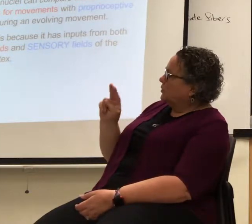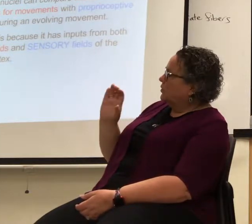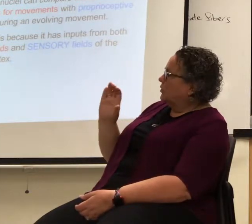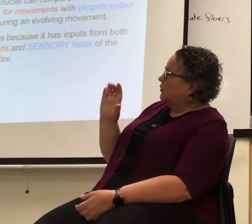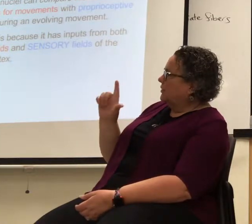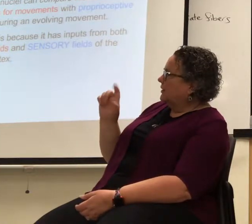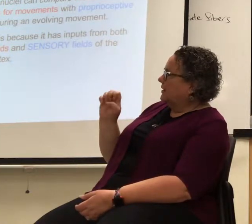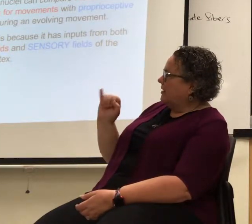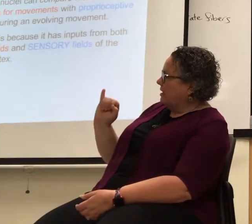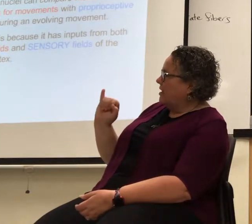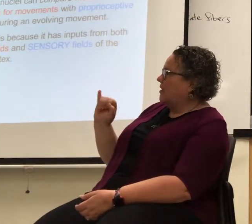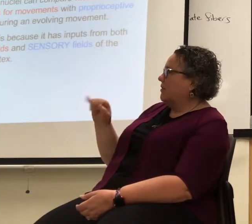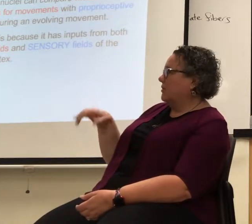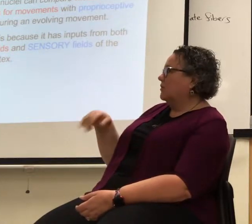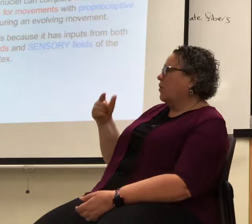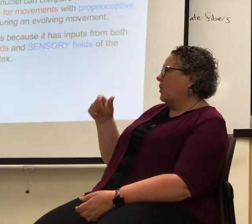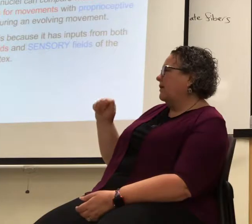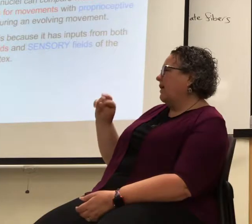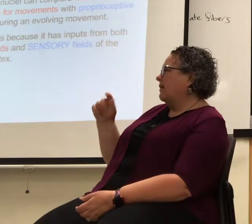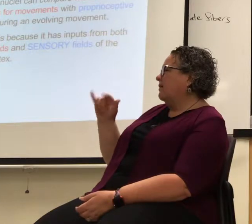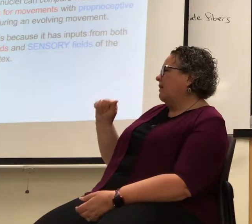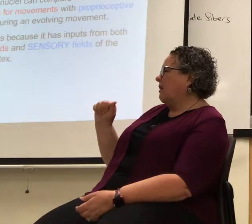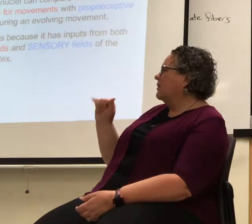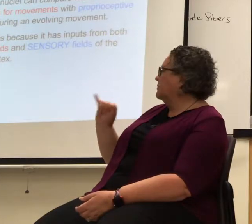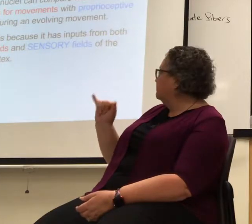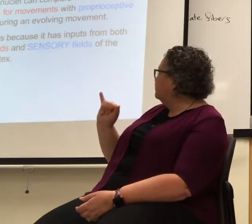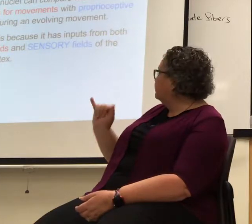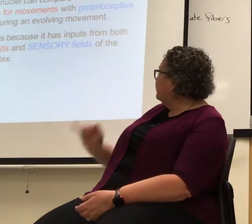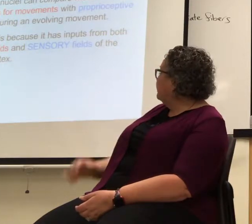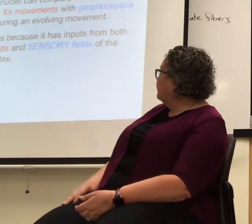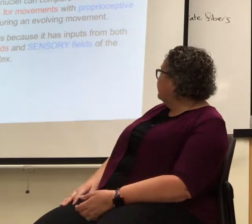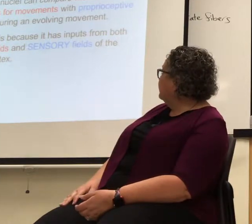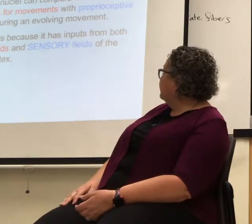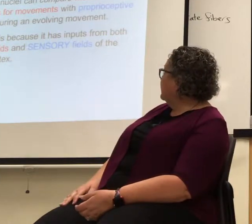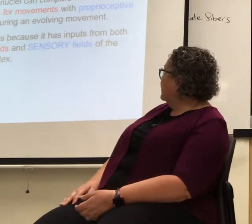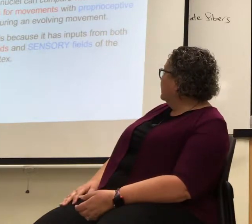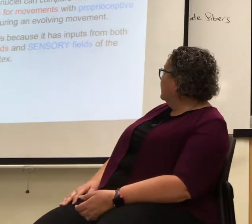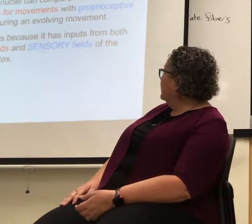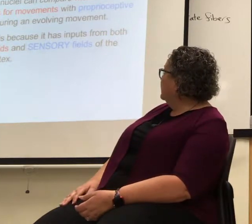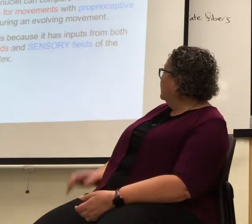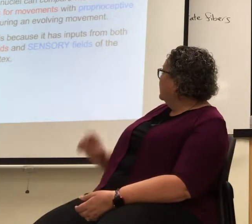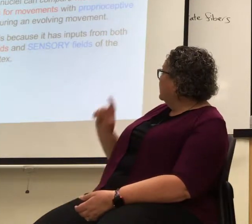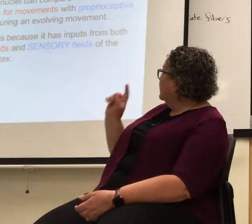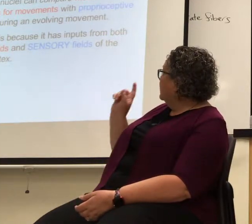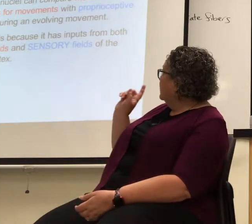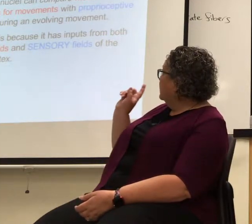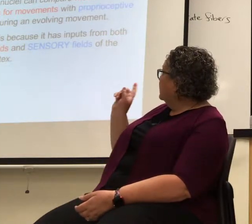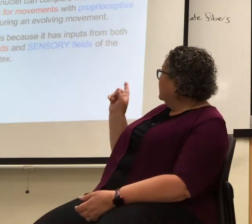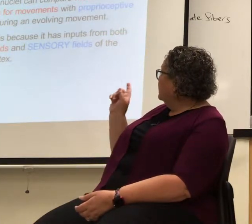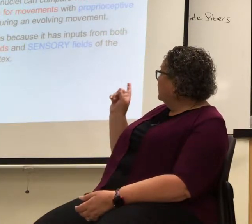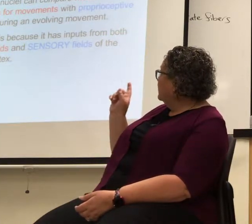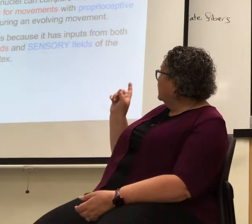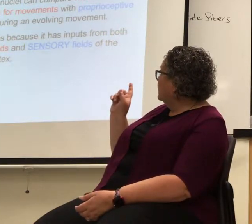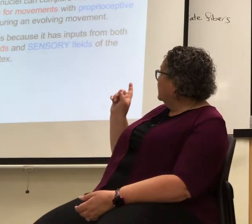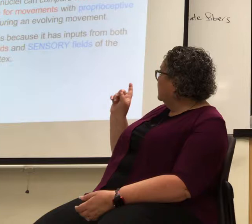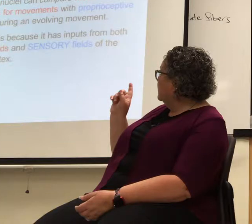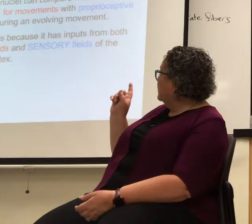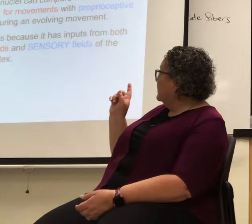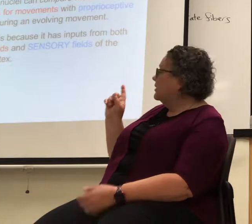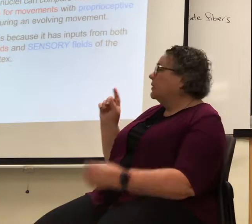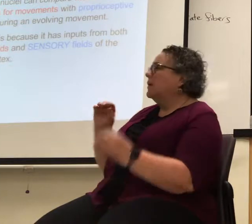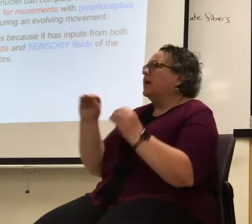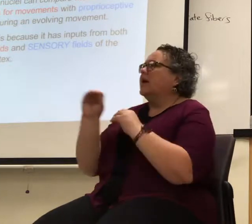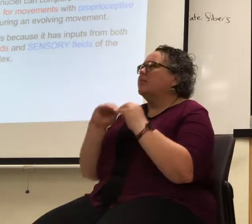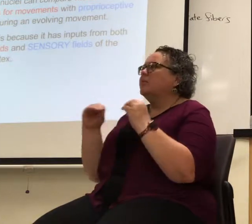compare motor commands for movements with proprioceptive feedback, okay, during an evolving movement. I gave the example